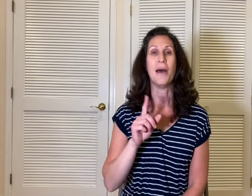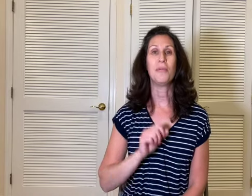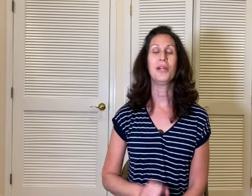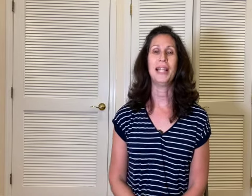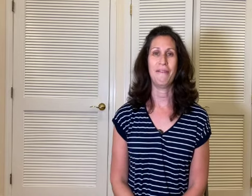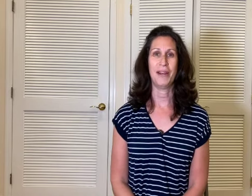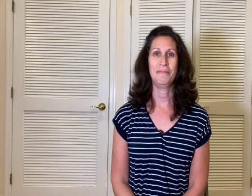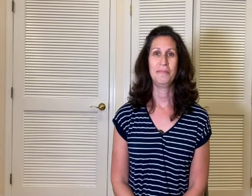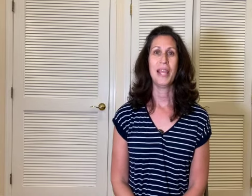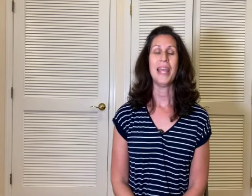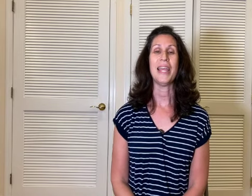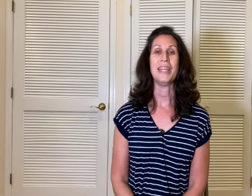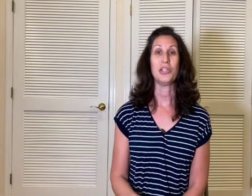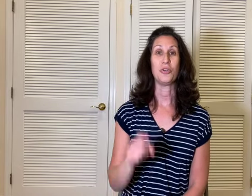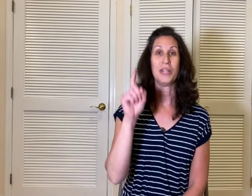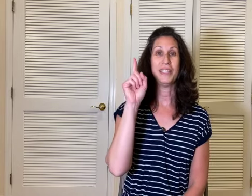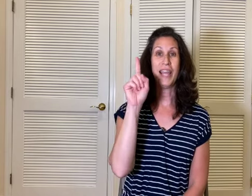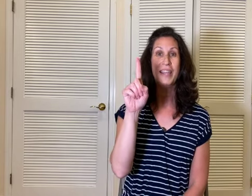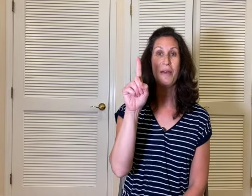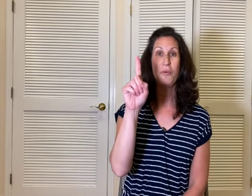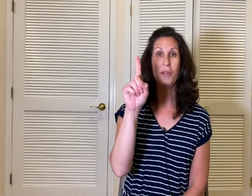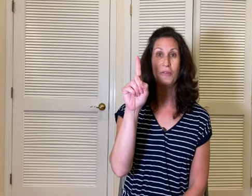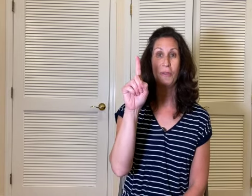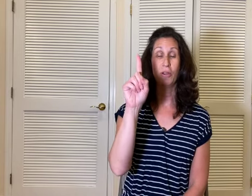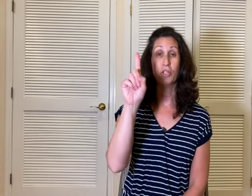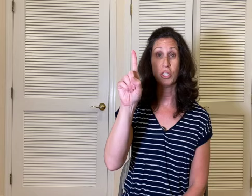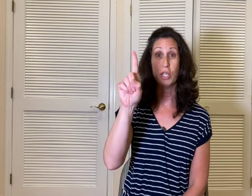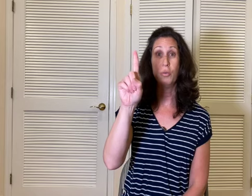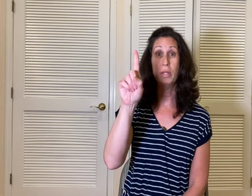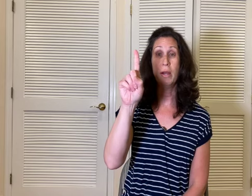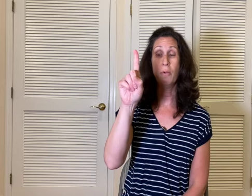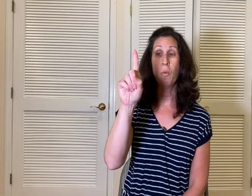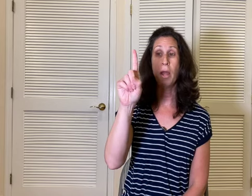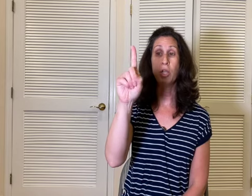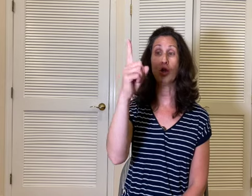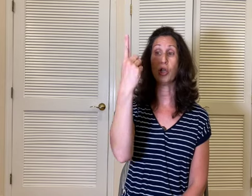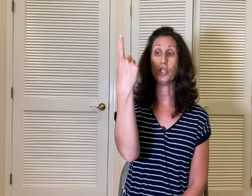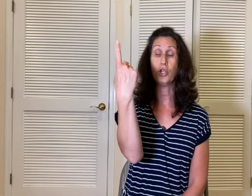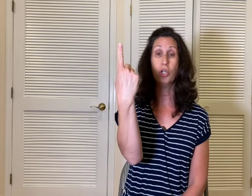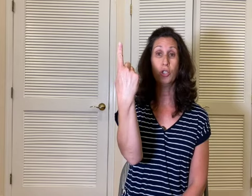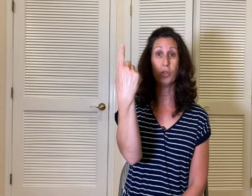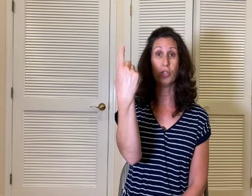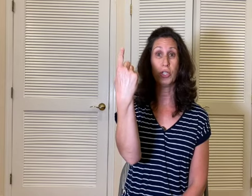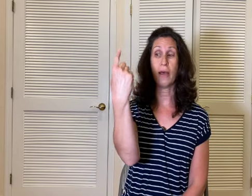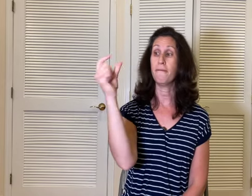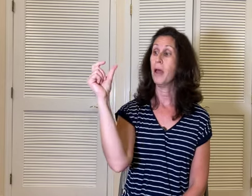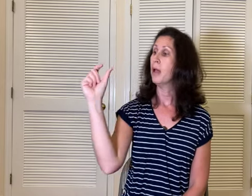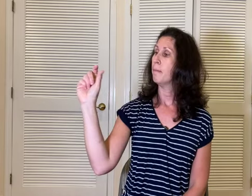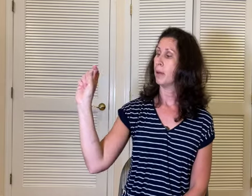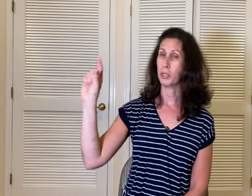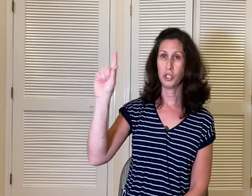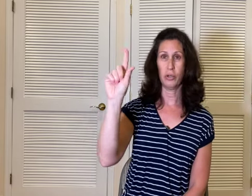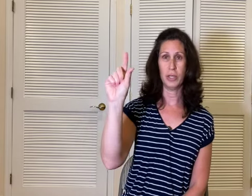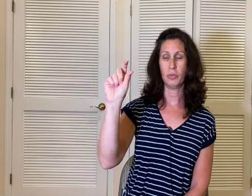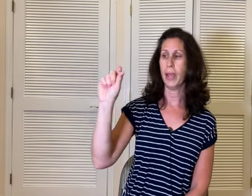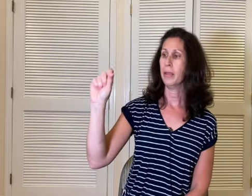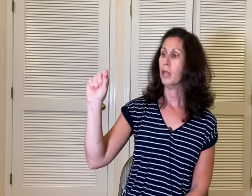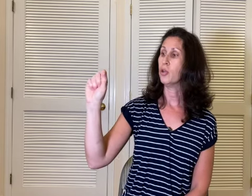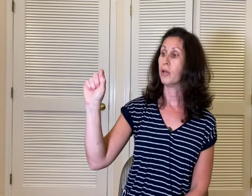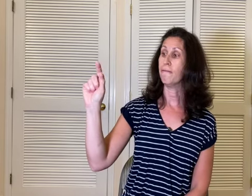number 11 is you're going to take that pointer finger just like you would the number 1. You're going to turn it towards yourself, but I'm going to show you this way. You're going to